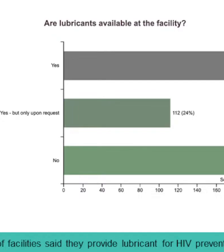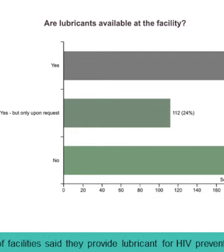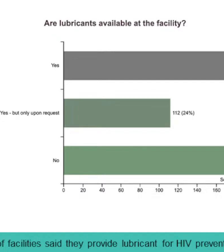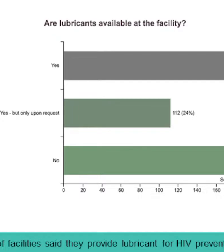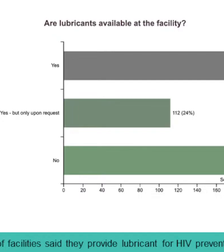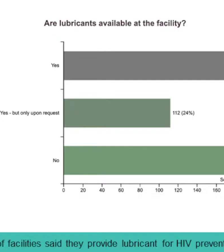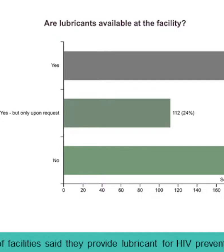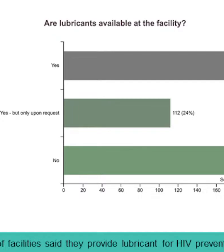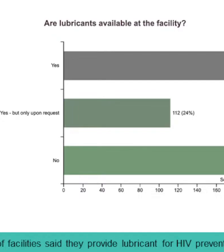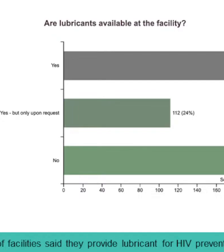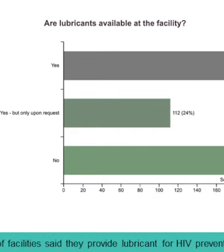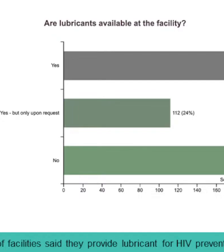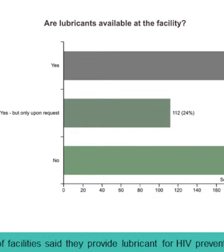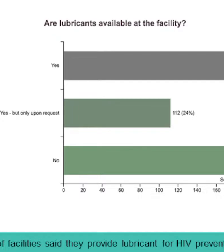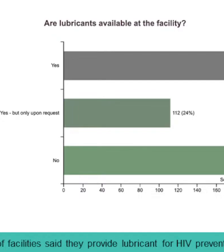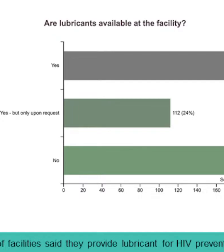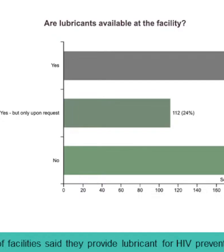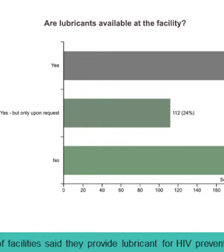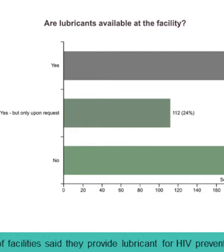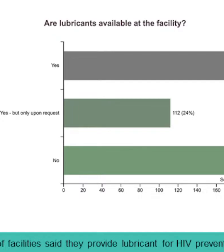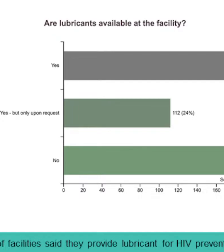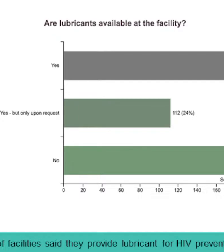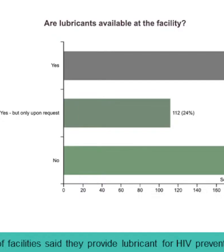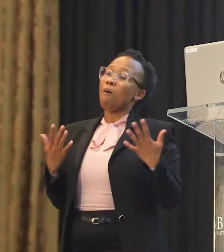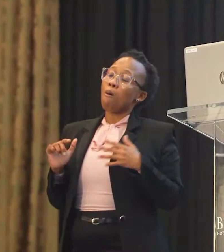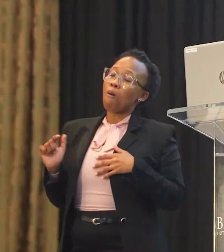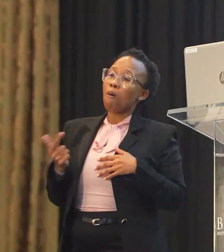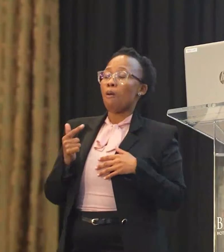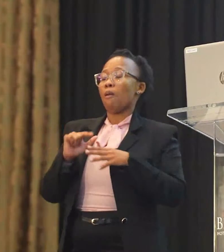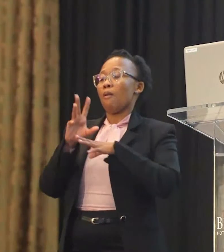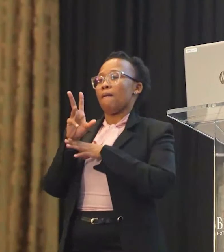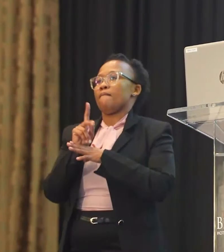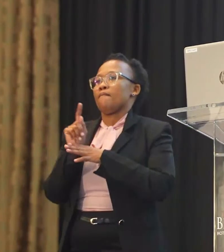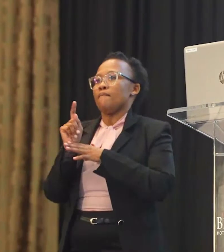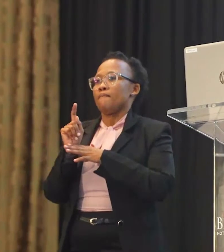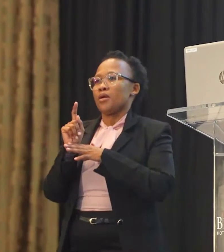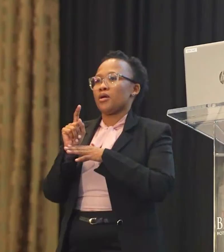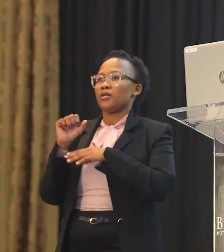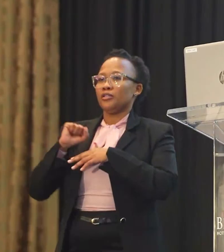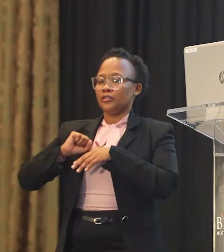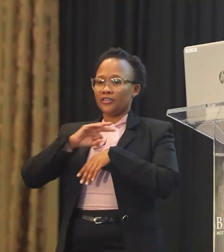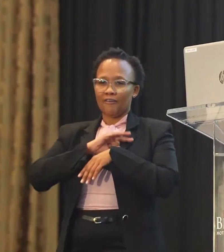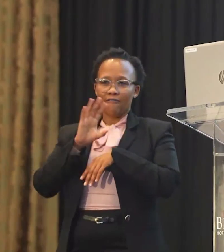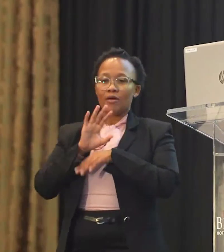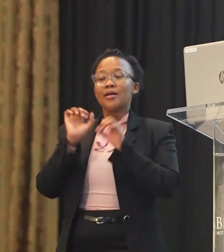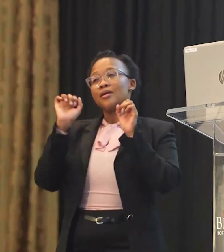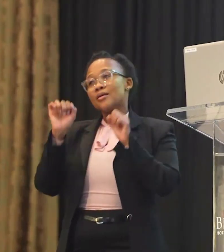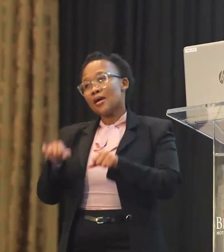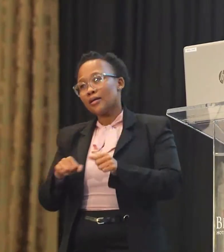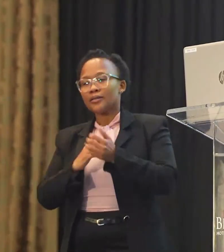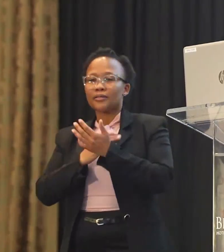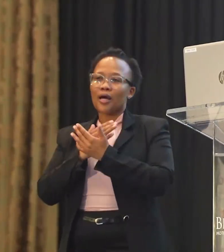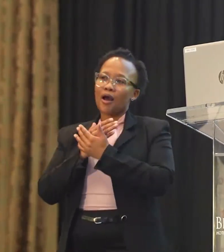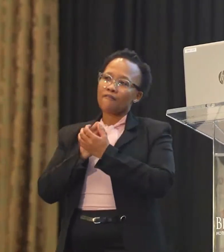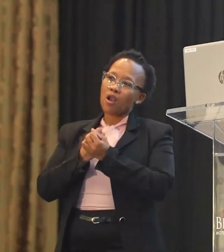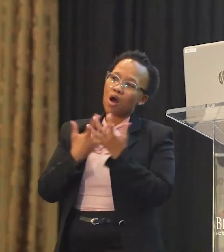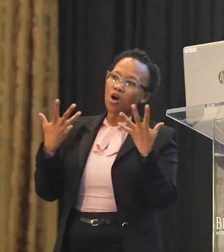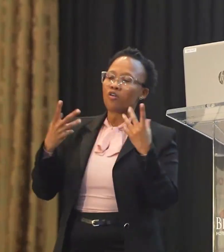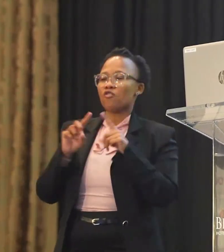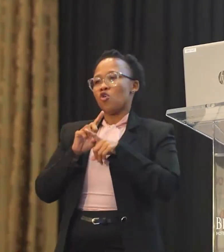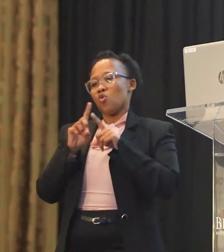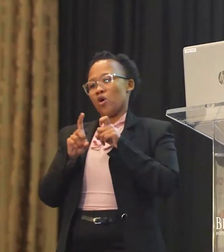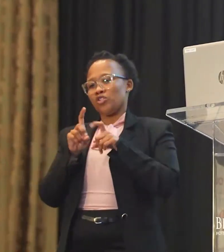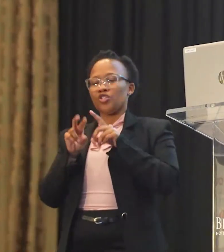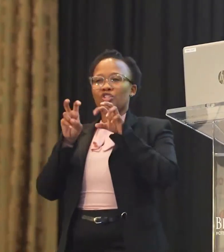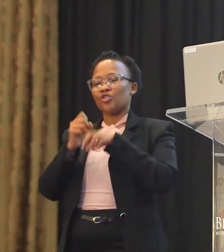stigmatized or should be ordered by healthcare practitioners. Yes, we understand there is a lot of stockage around lubricants, but most of